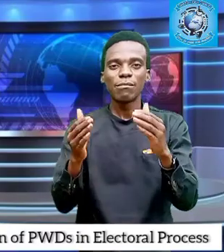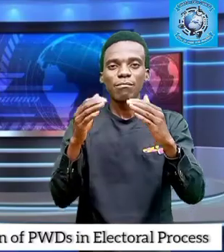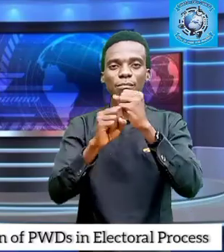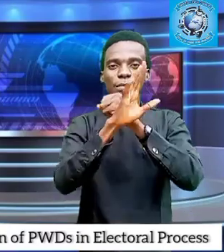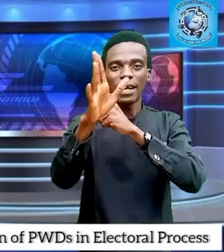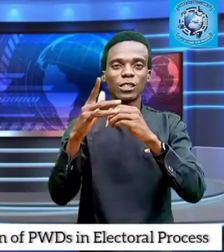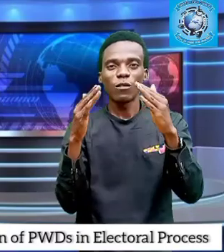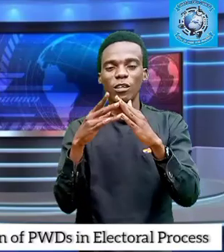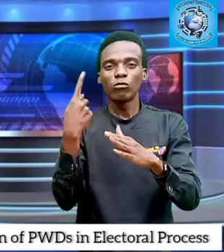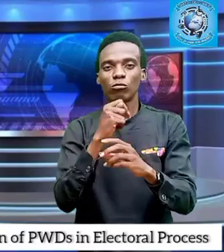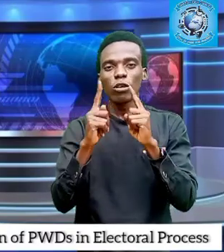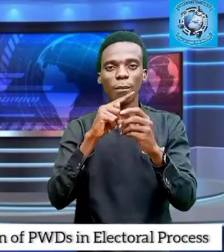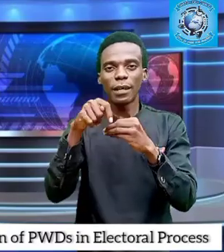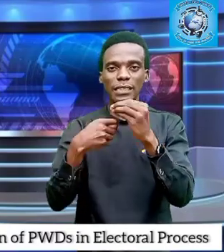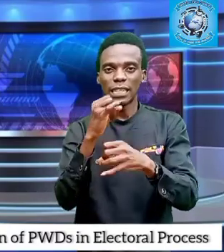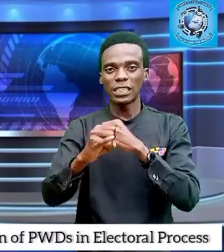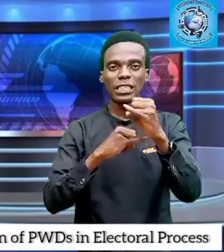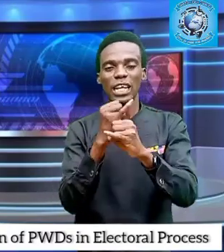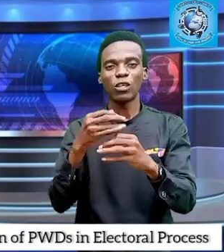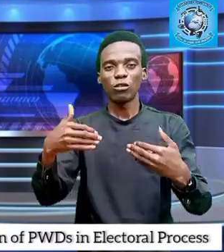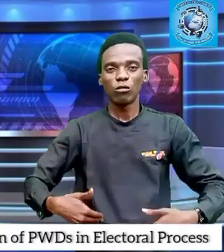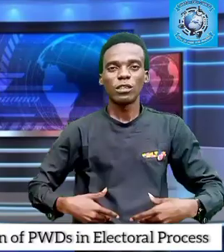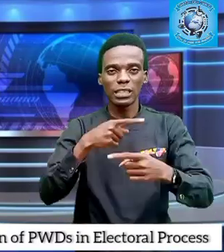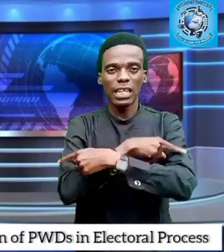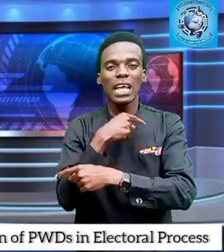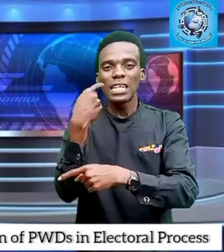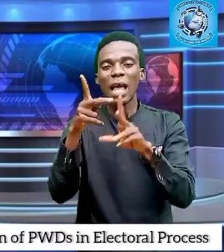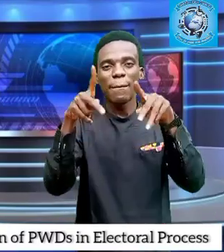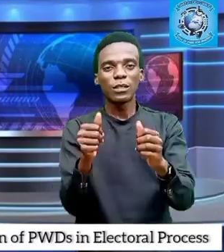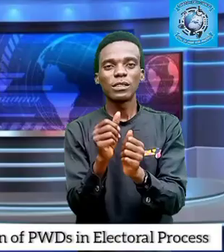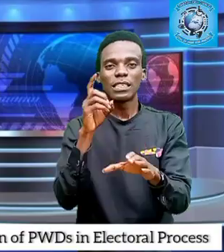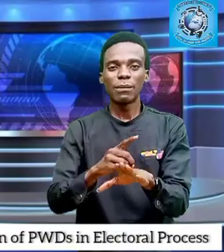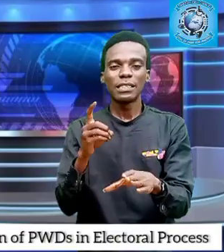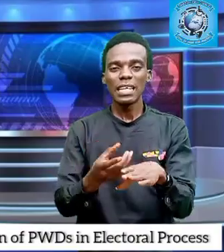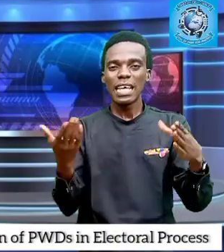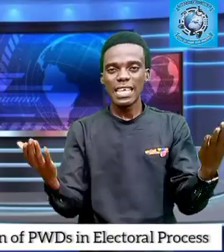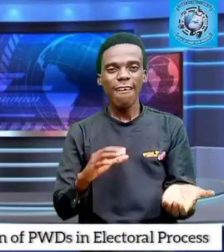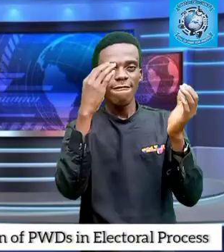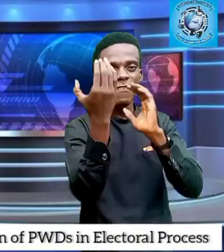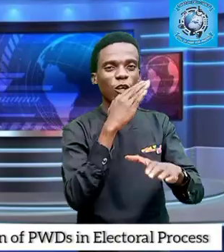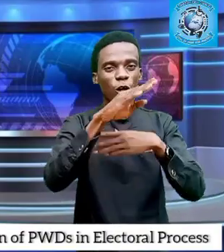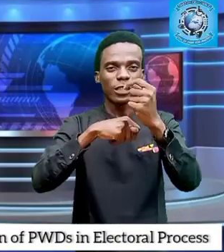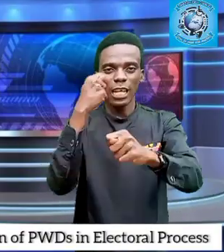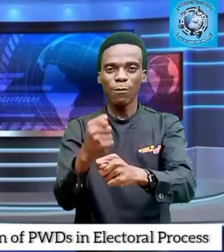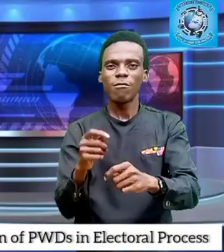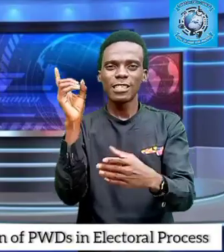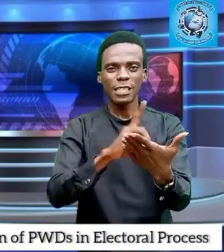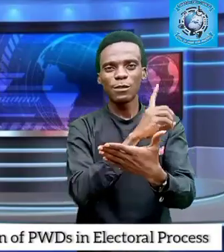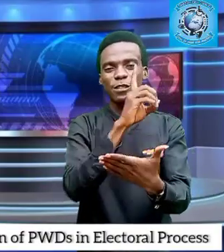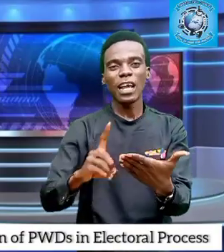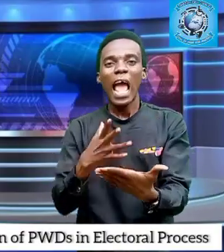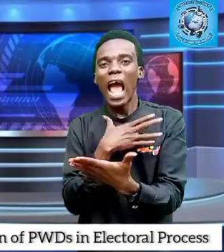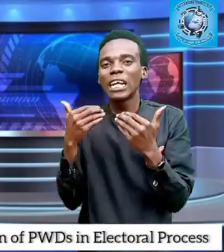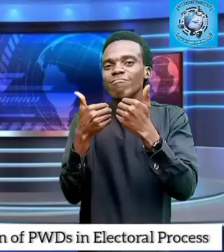the International Youth Day, said persons with disabilities here face all forms of discrimination